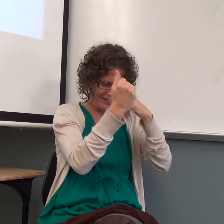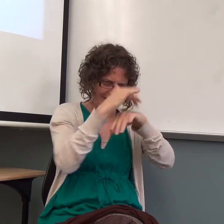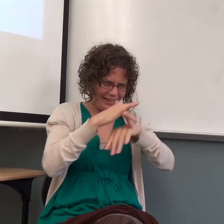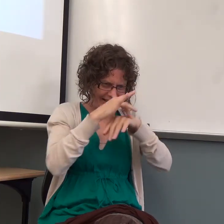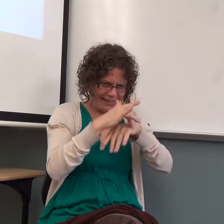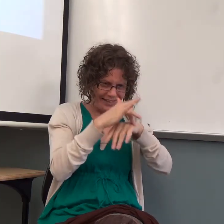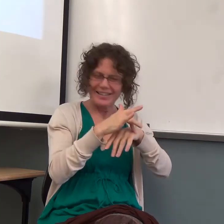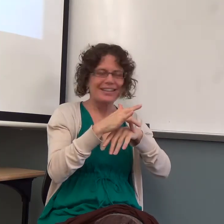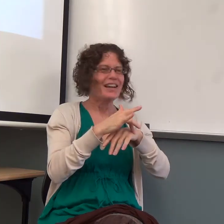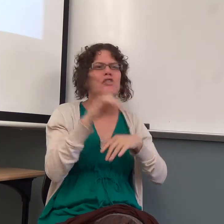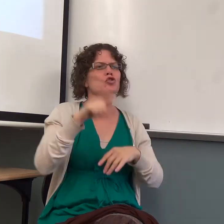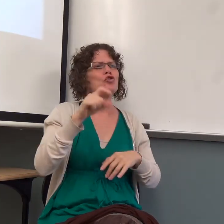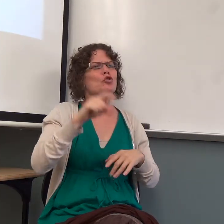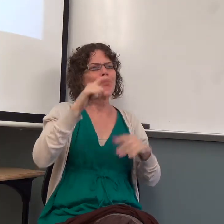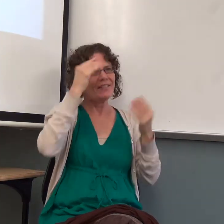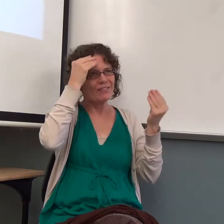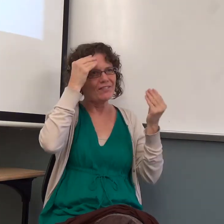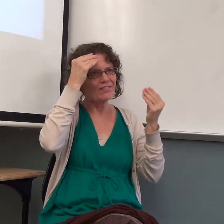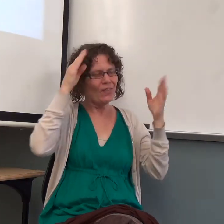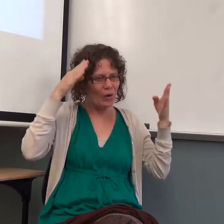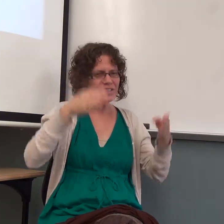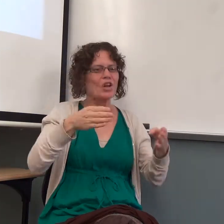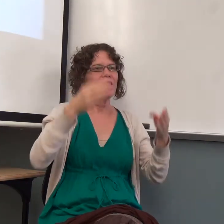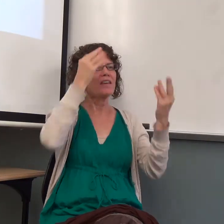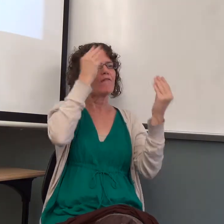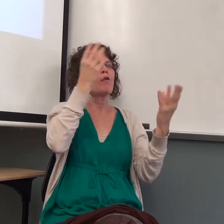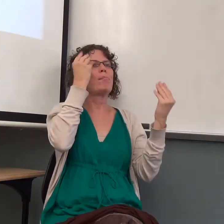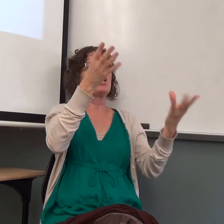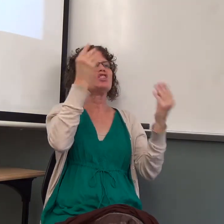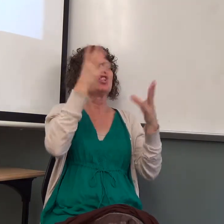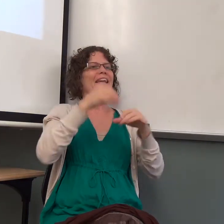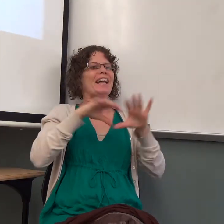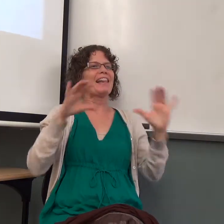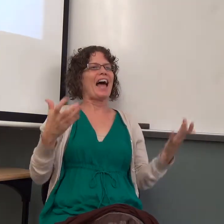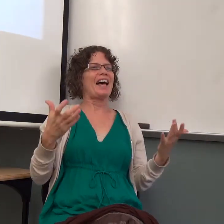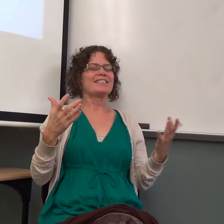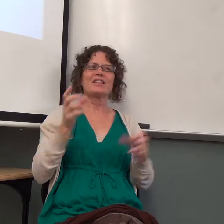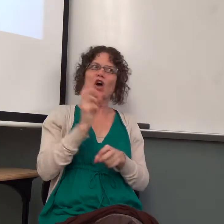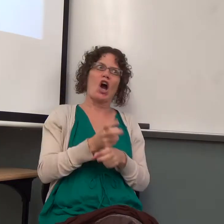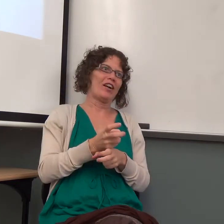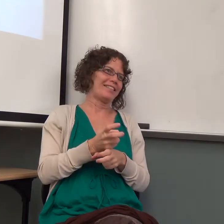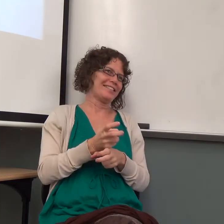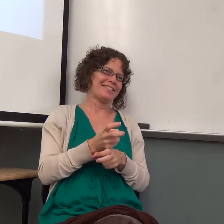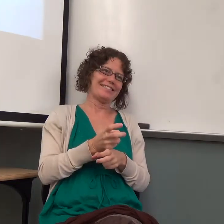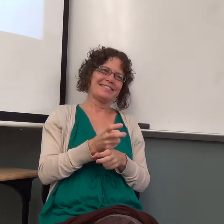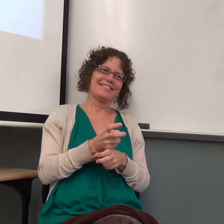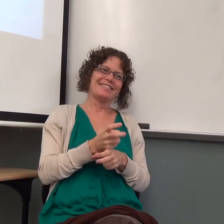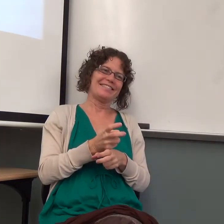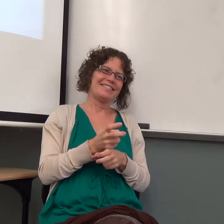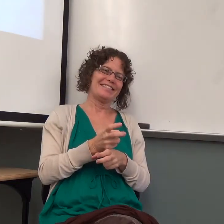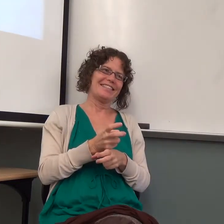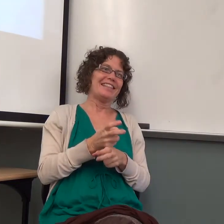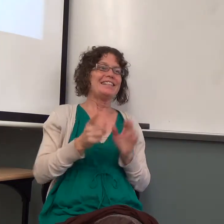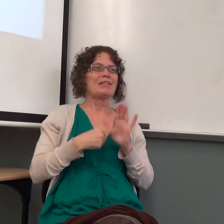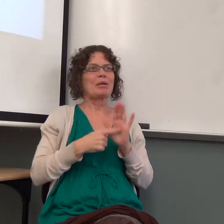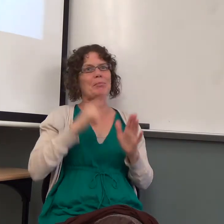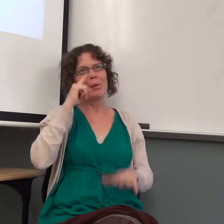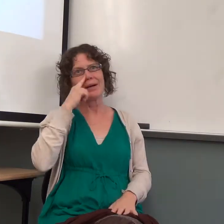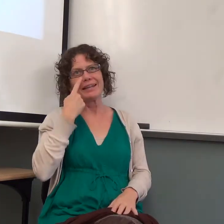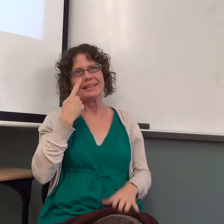the information that's being conveyed to us in the class. That's a hard thing because it can be sometimes boring, it can be sometimes mundane,